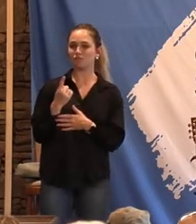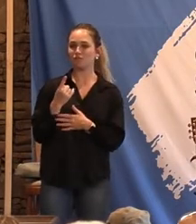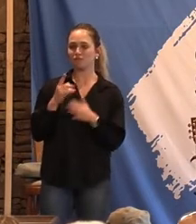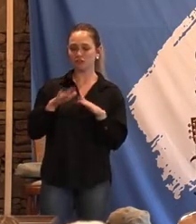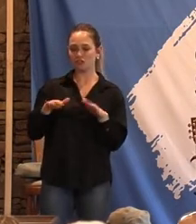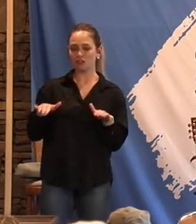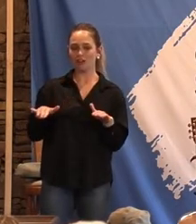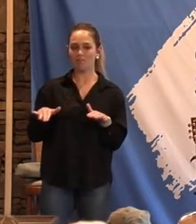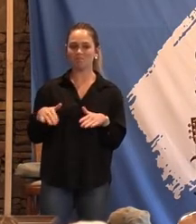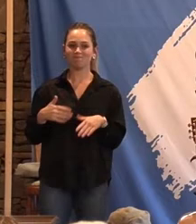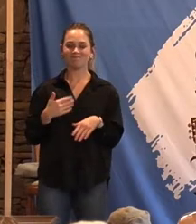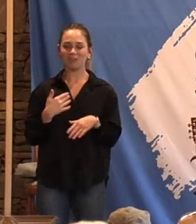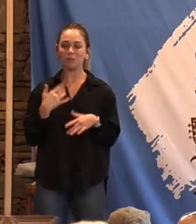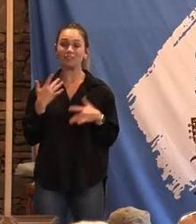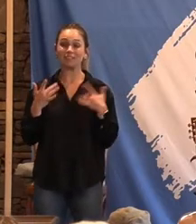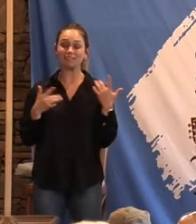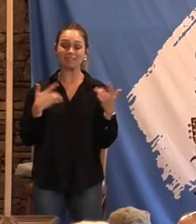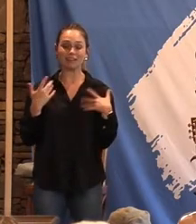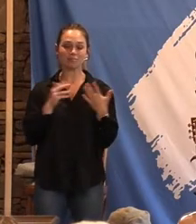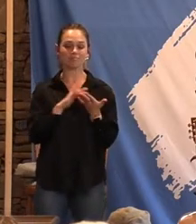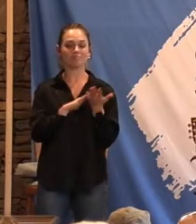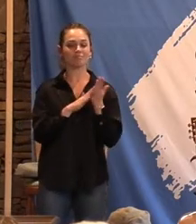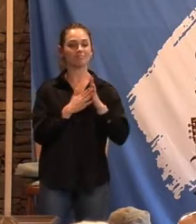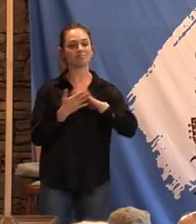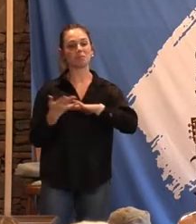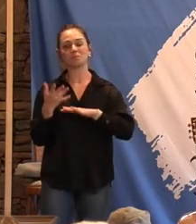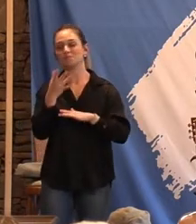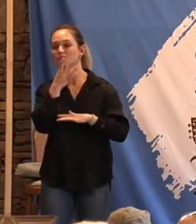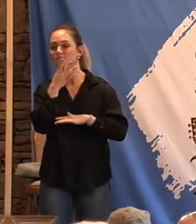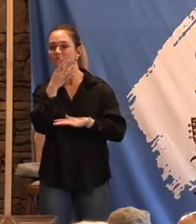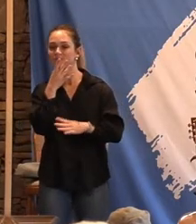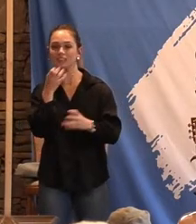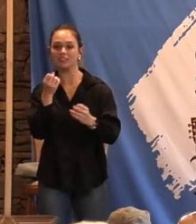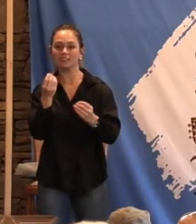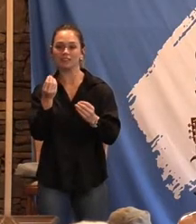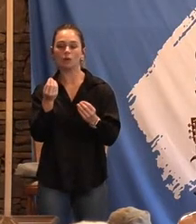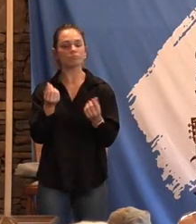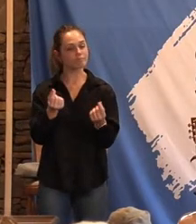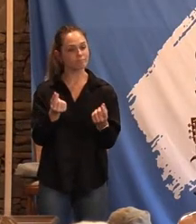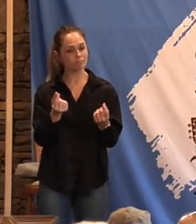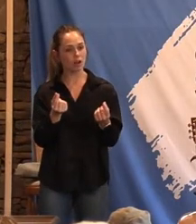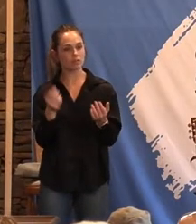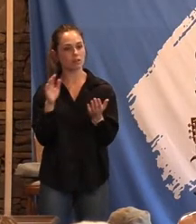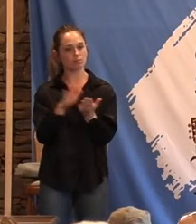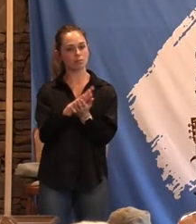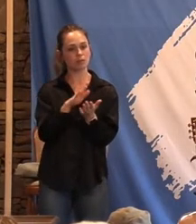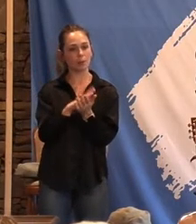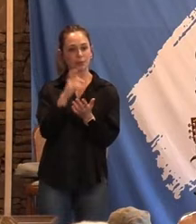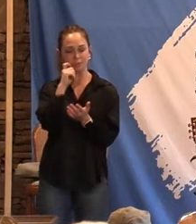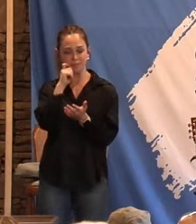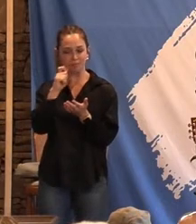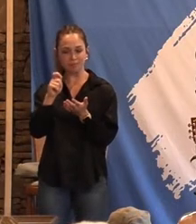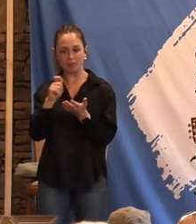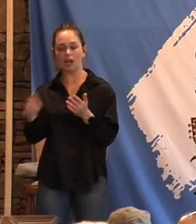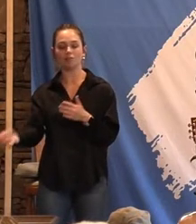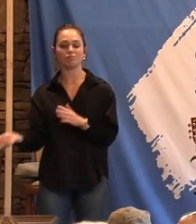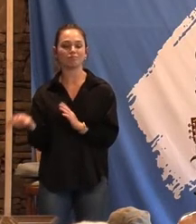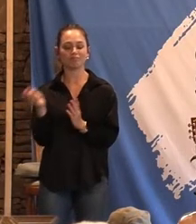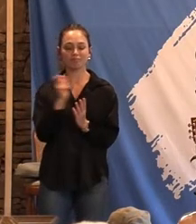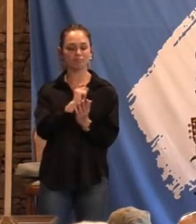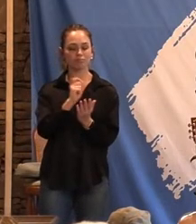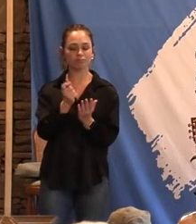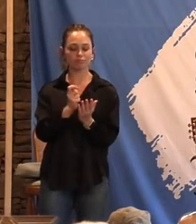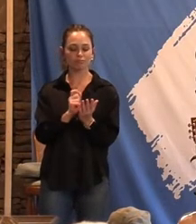so excited about becoming a mom, and so I got out a piece of paper and a pen, and I wrote